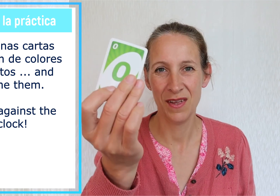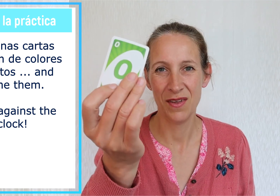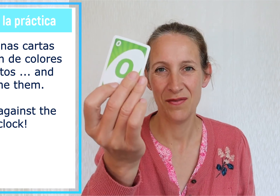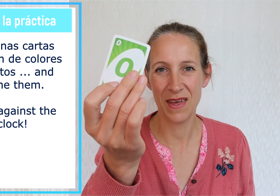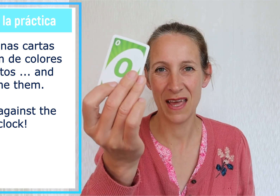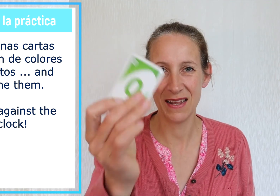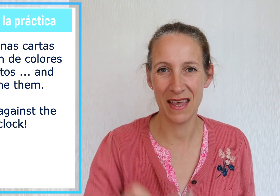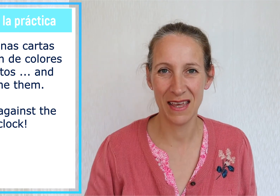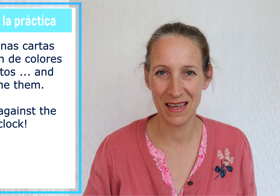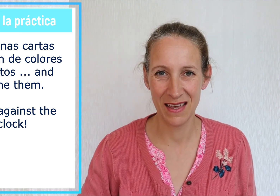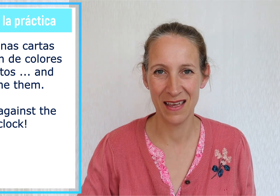verde,